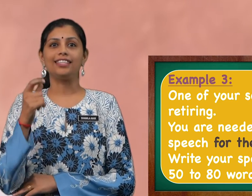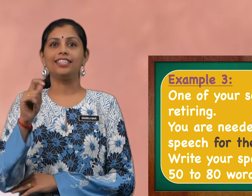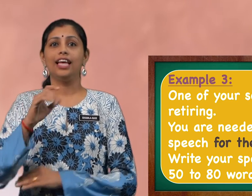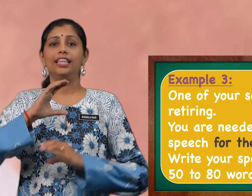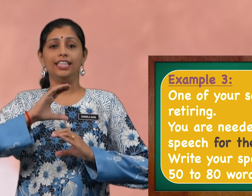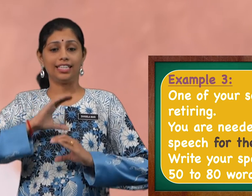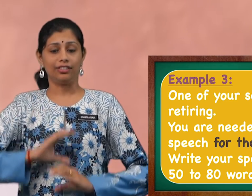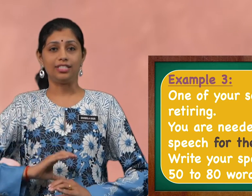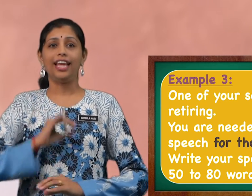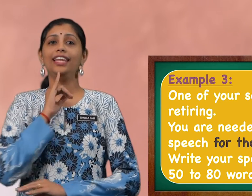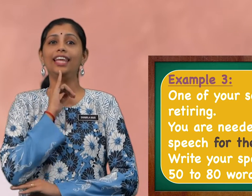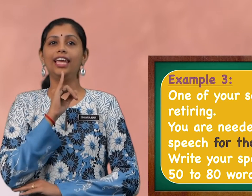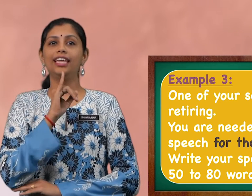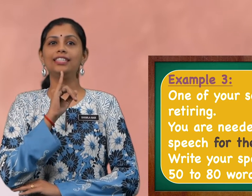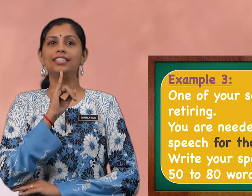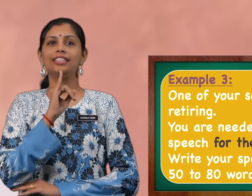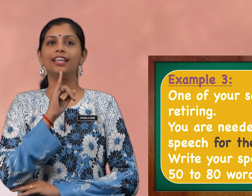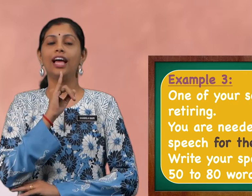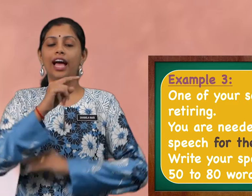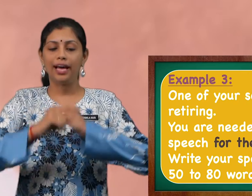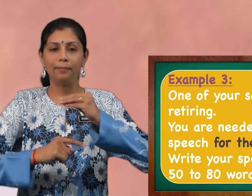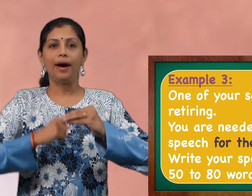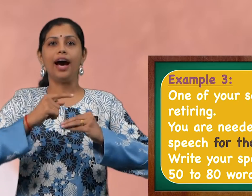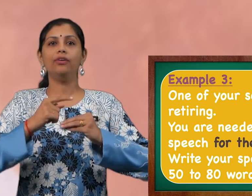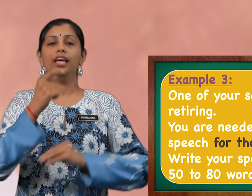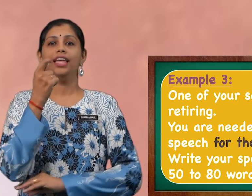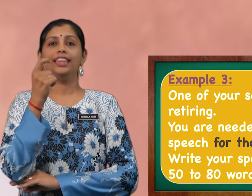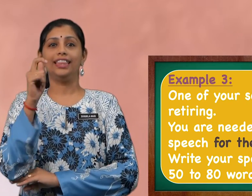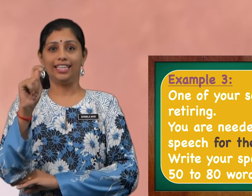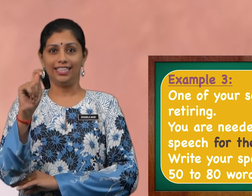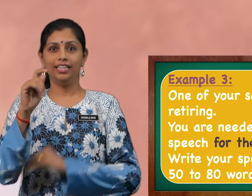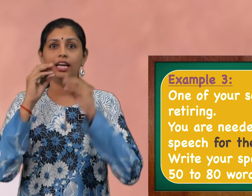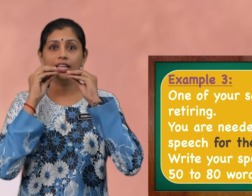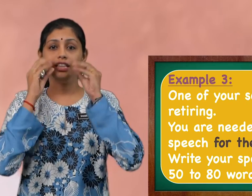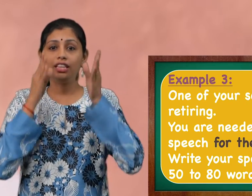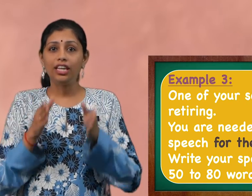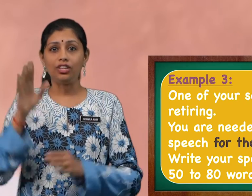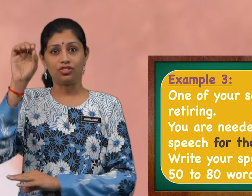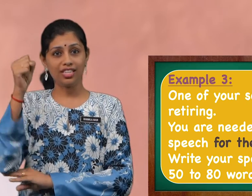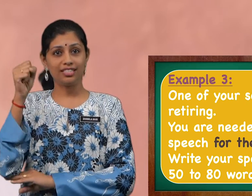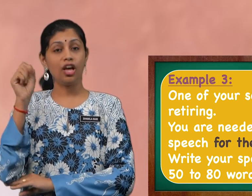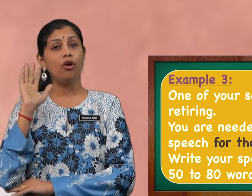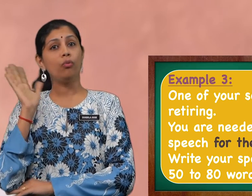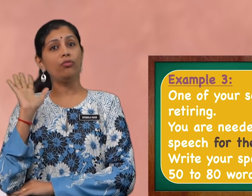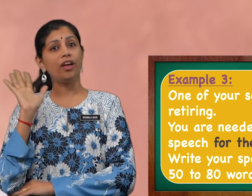Yes, the content is about the teacher's